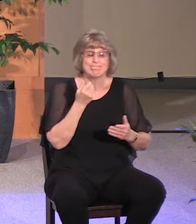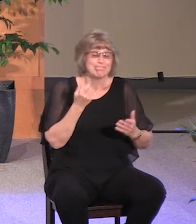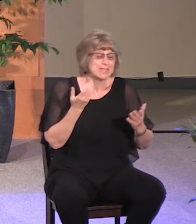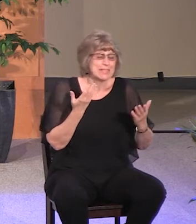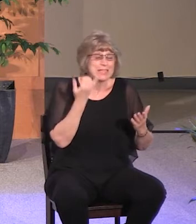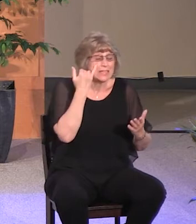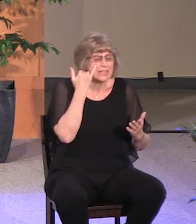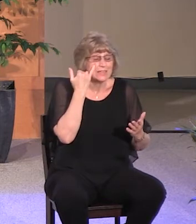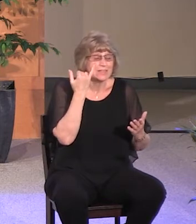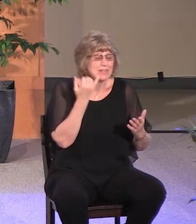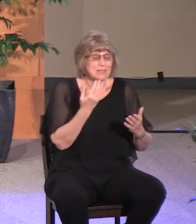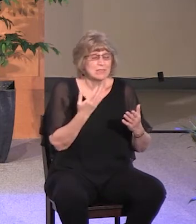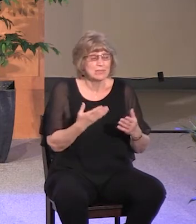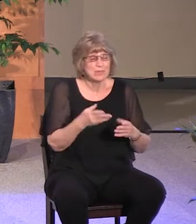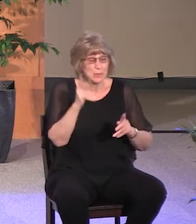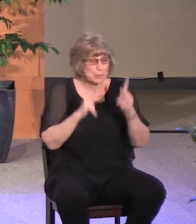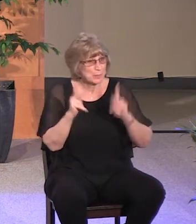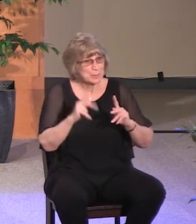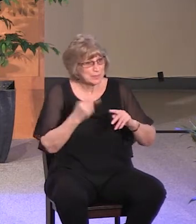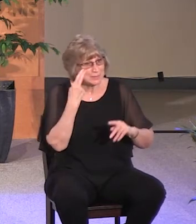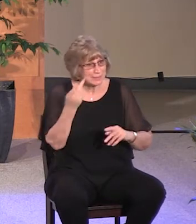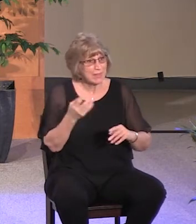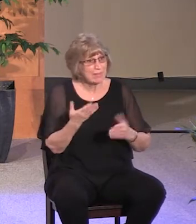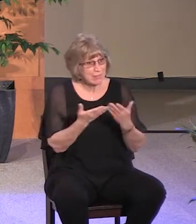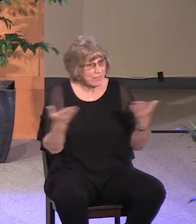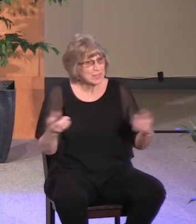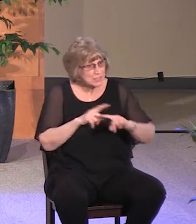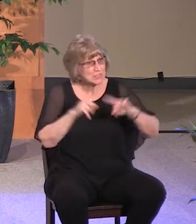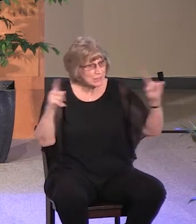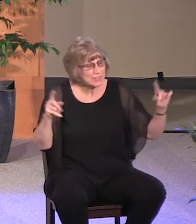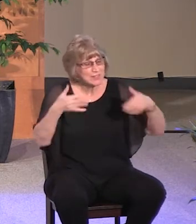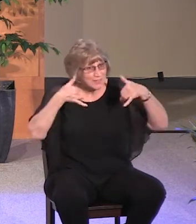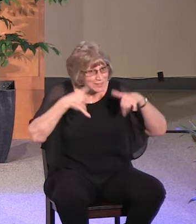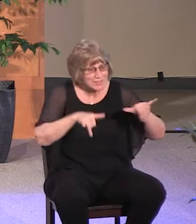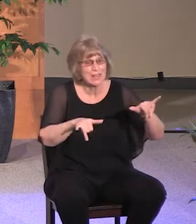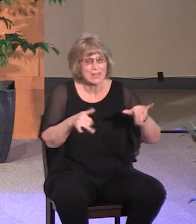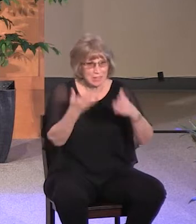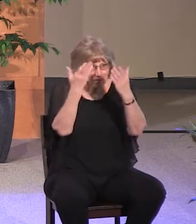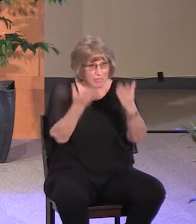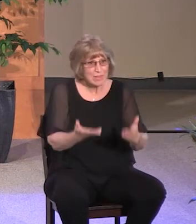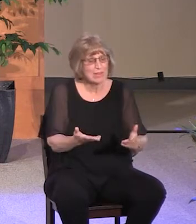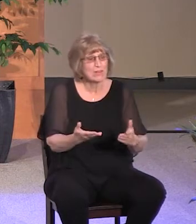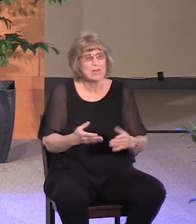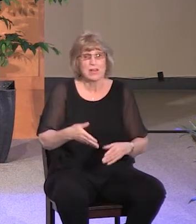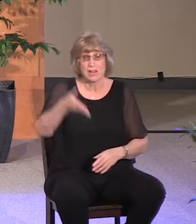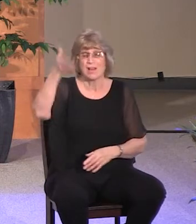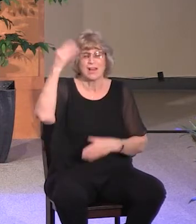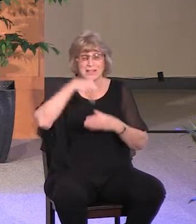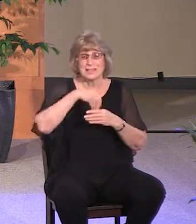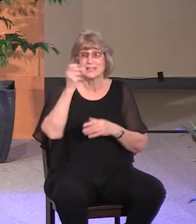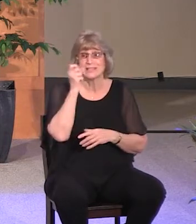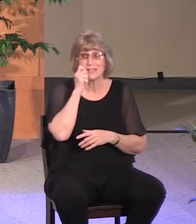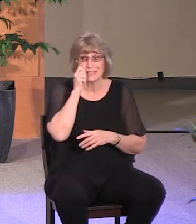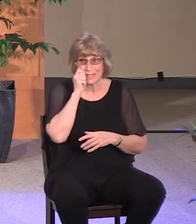than we do. Still, divinity in skin. And all of our life experiences,